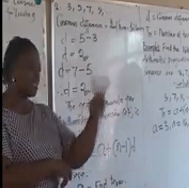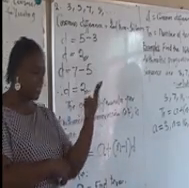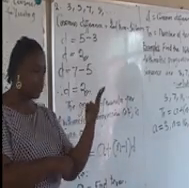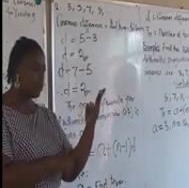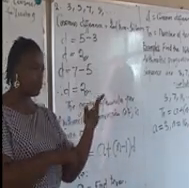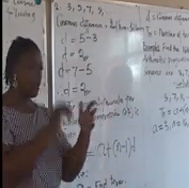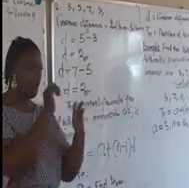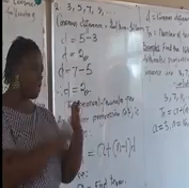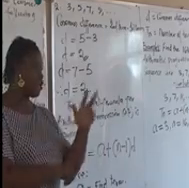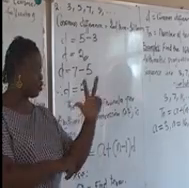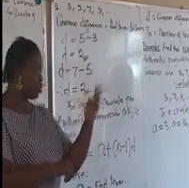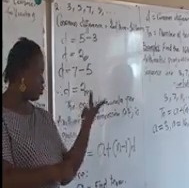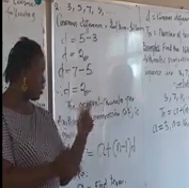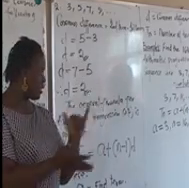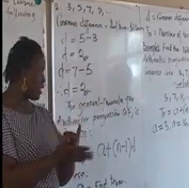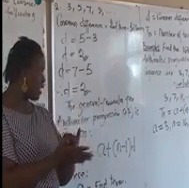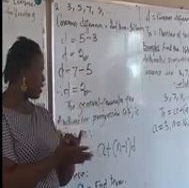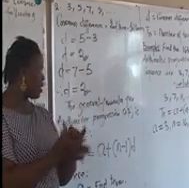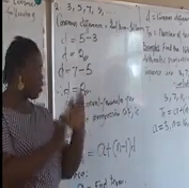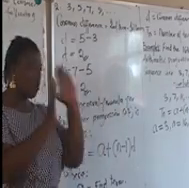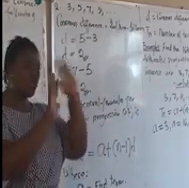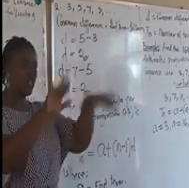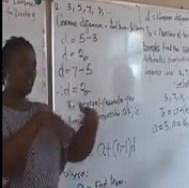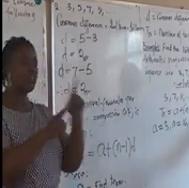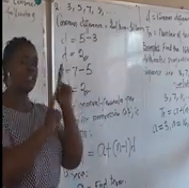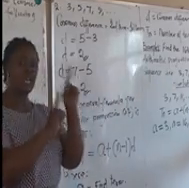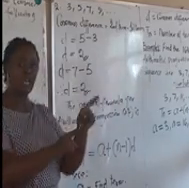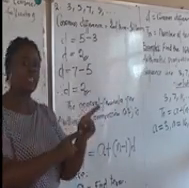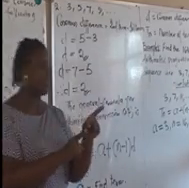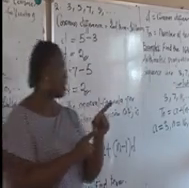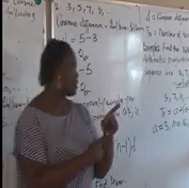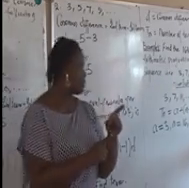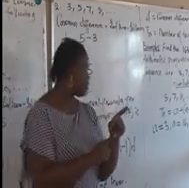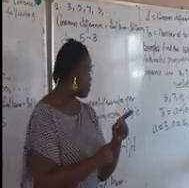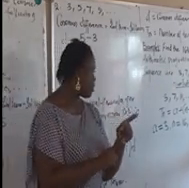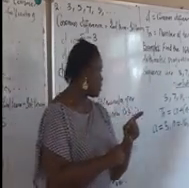And that will give us 7 minus 3, that will give us 4.